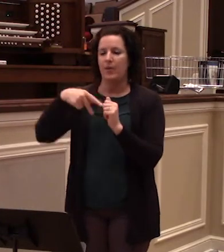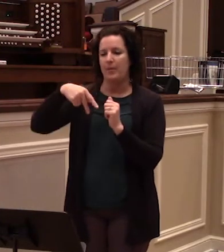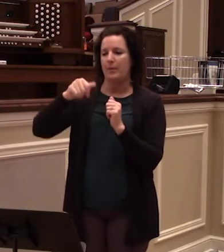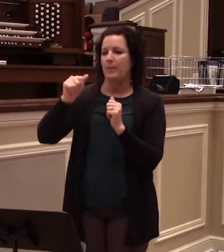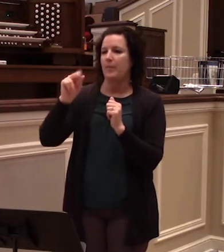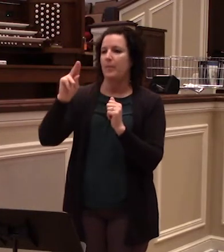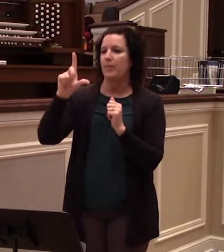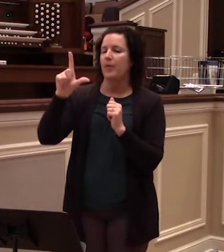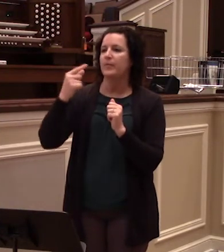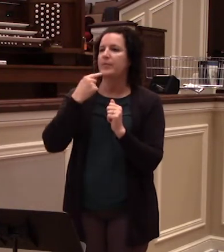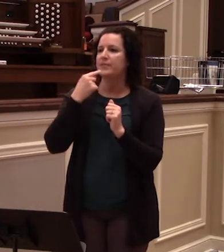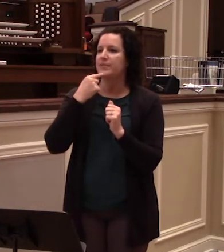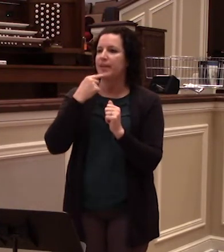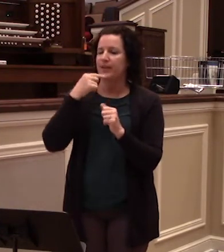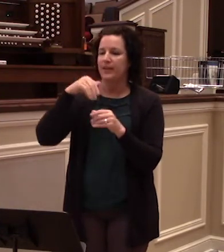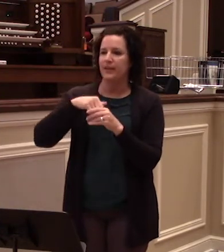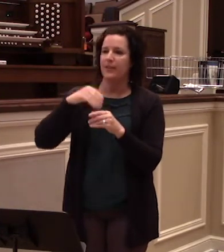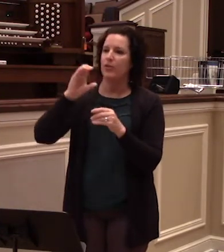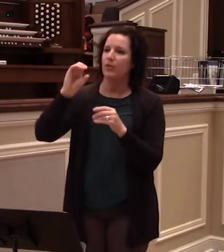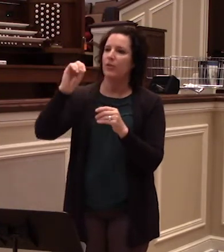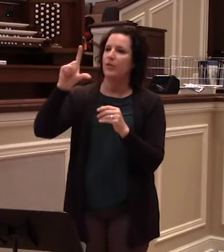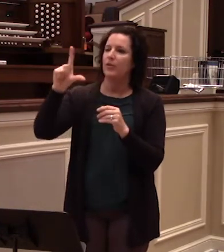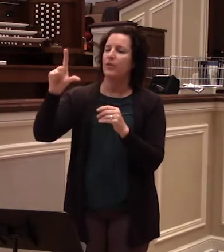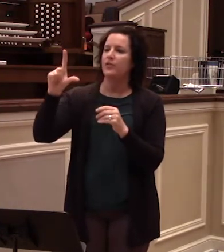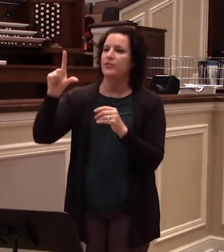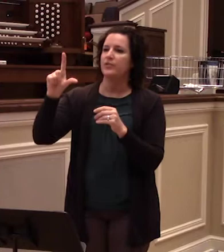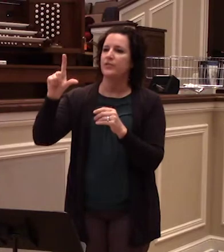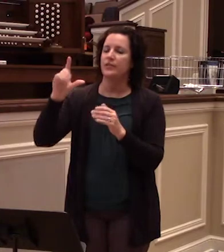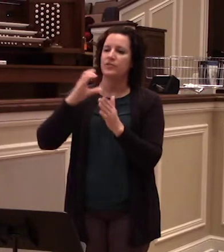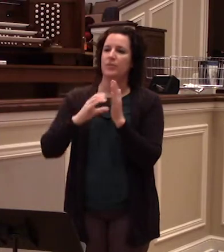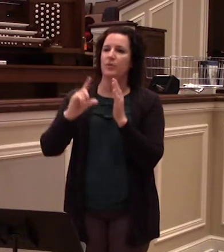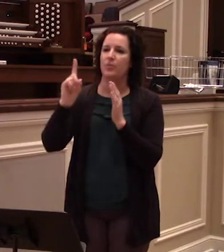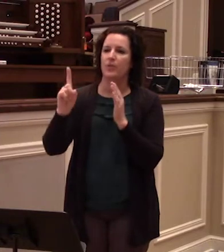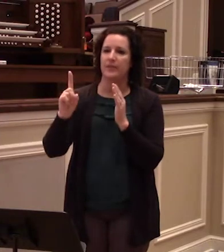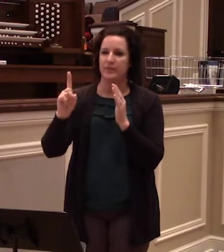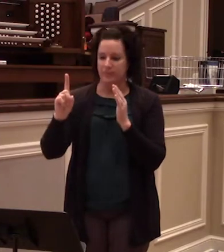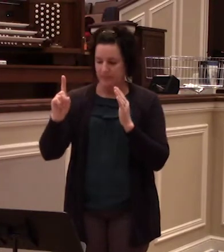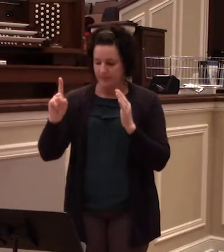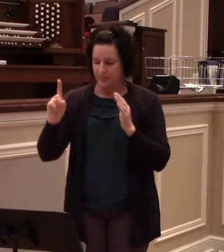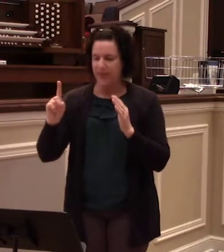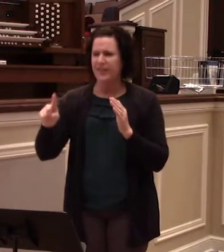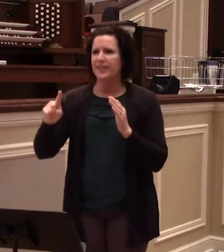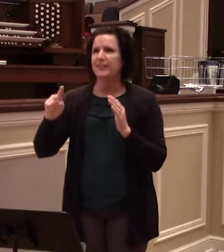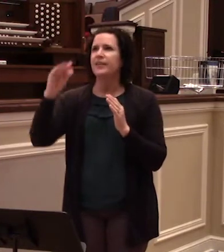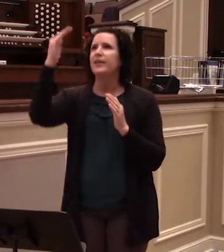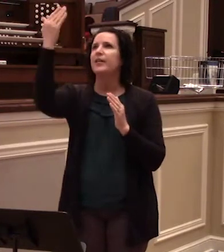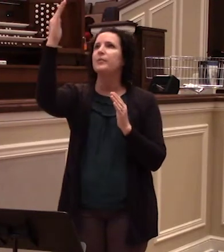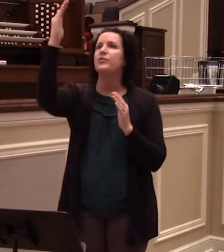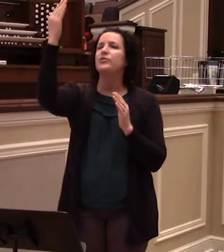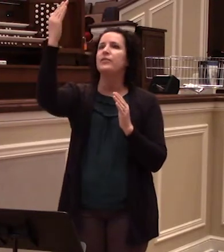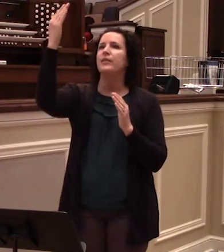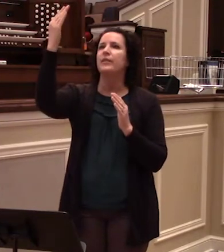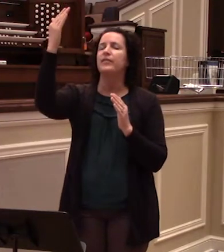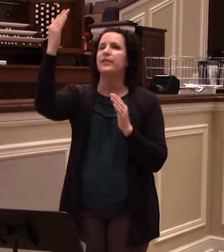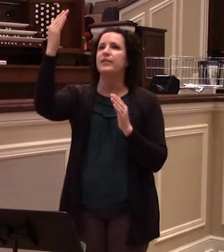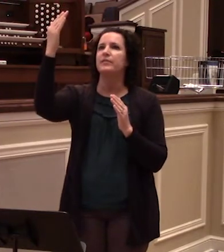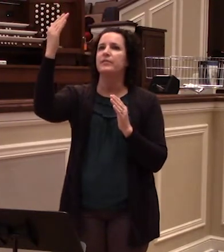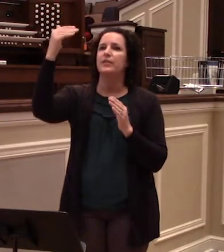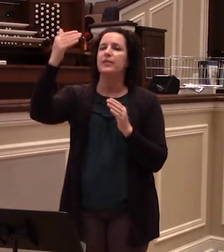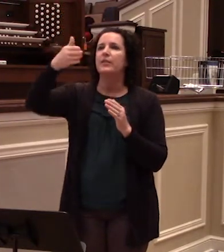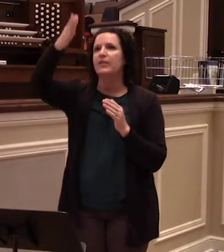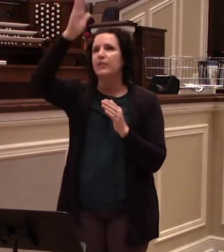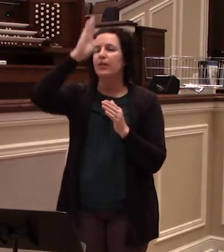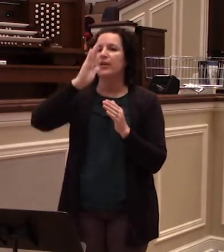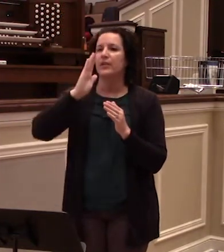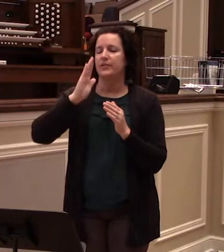in Colossians chapter 1, verse 15, that he is the image of the invisible God, the firstborn. Remember, Mary and Joseph have